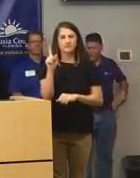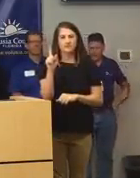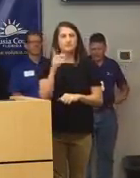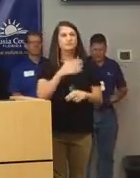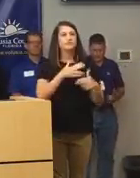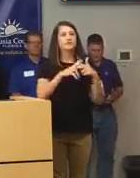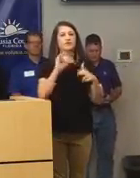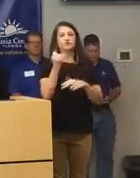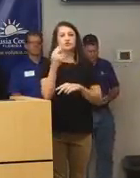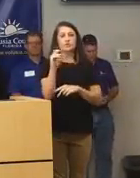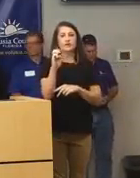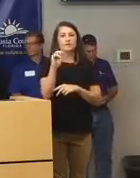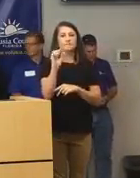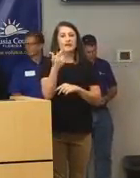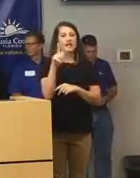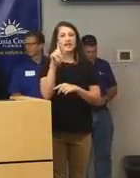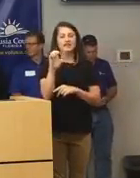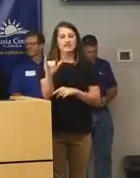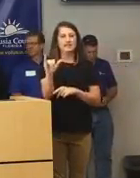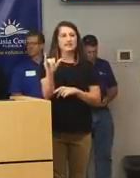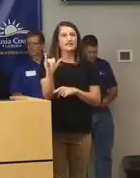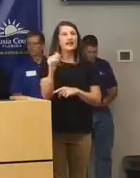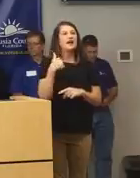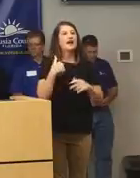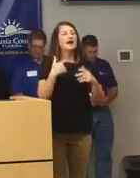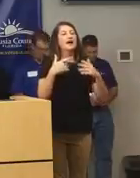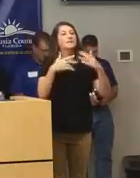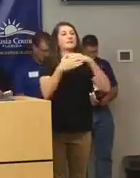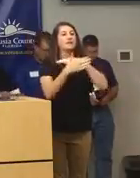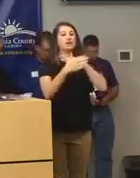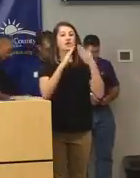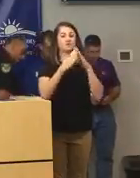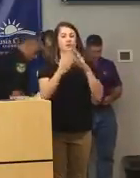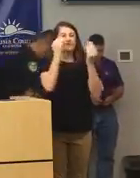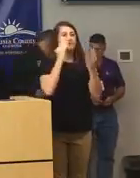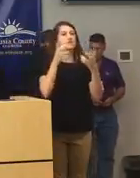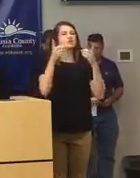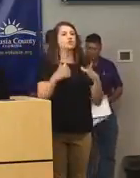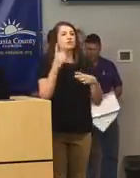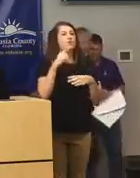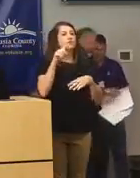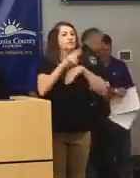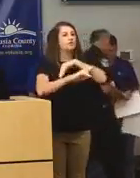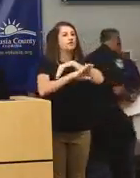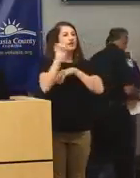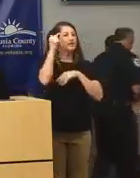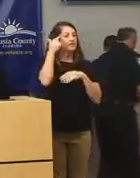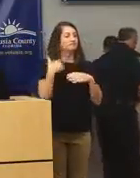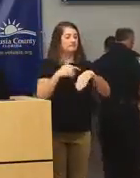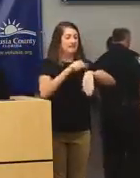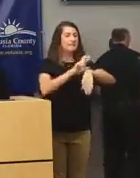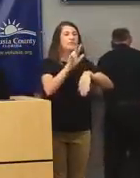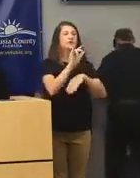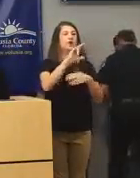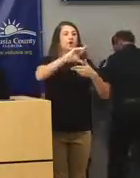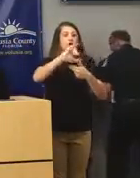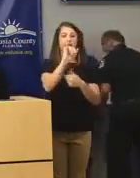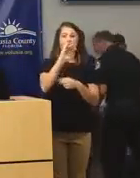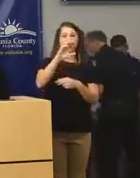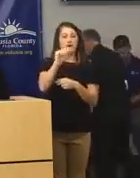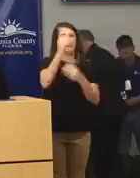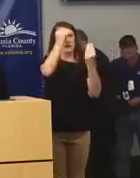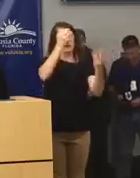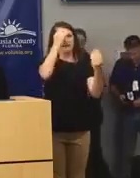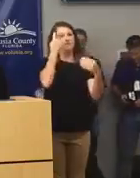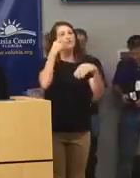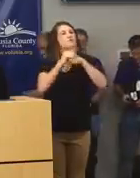My name is Joanne Magley. I'm the Community Information Director for Volusia County Government, and this is the 3 p.m. Hurricane Irma update for Volusia